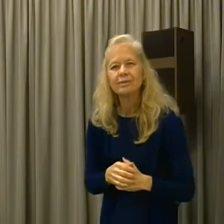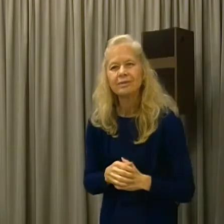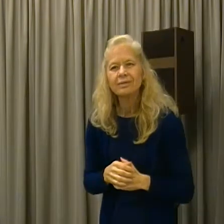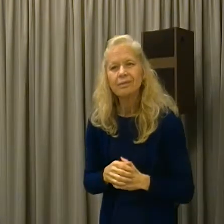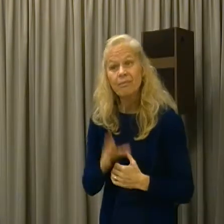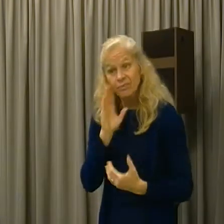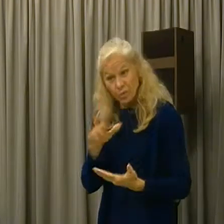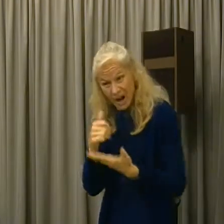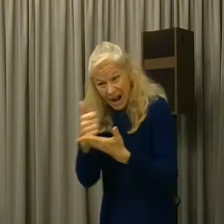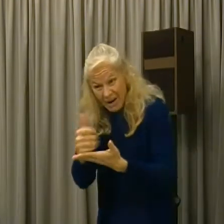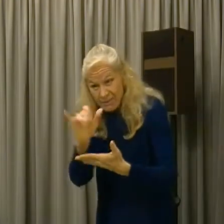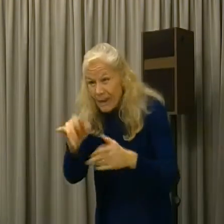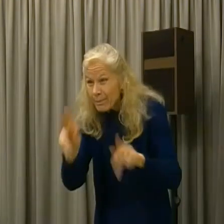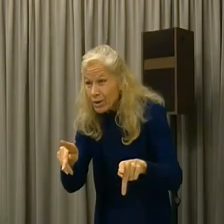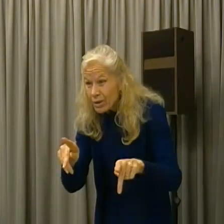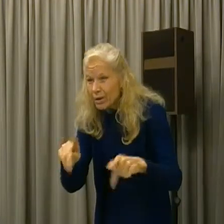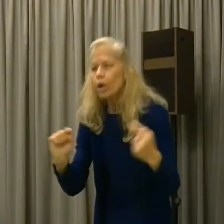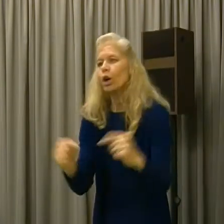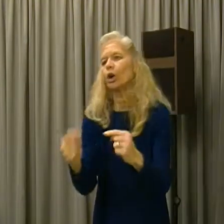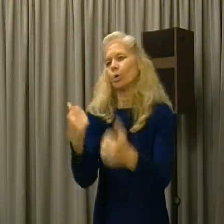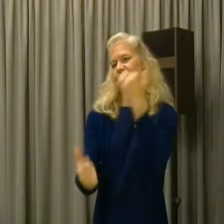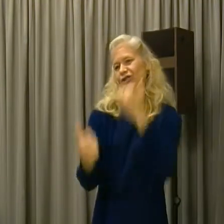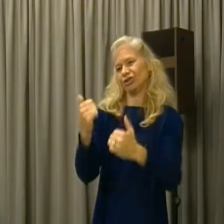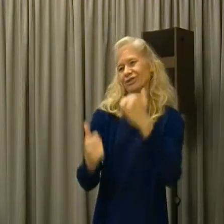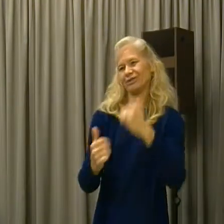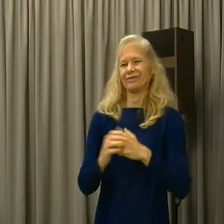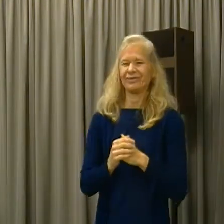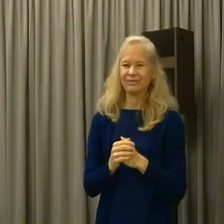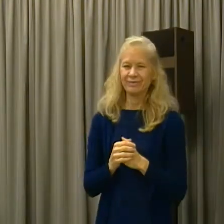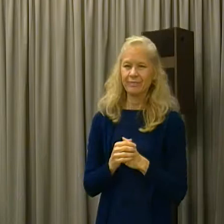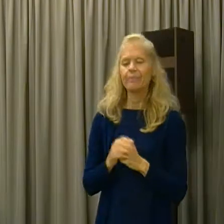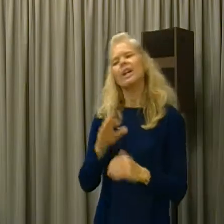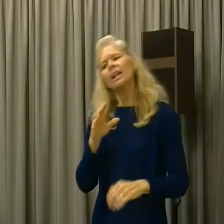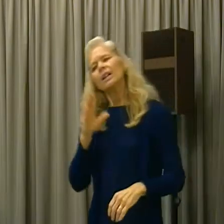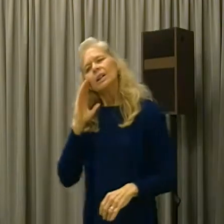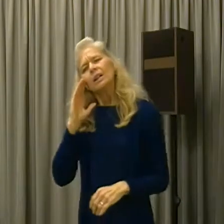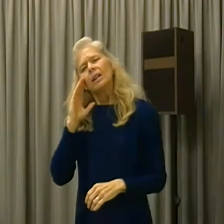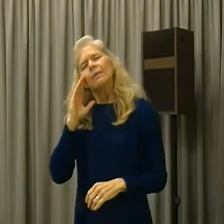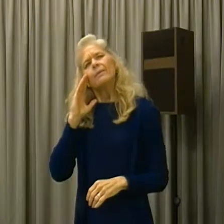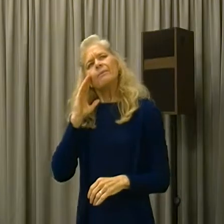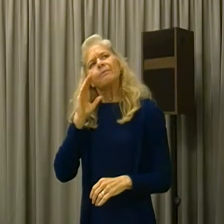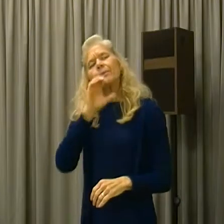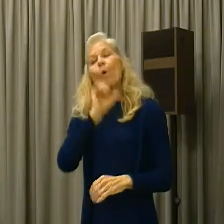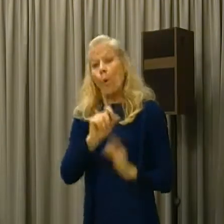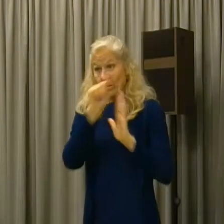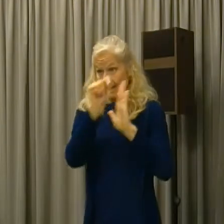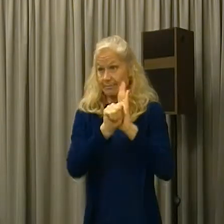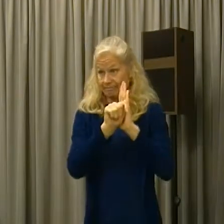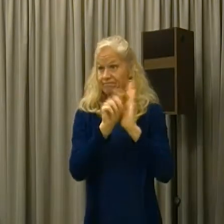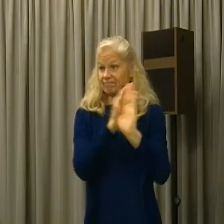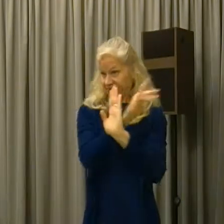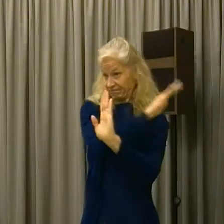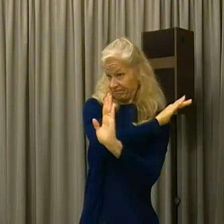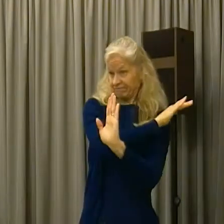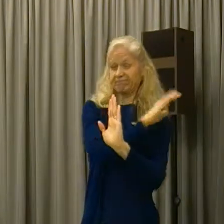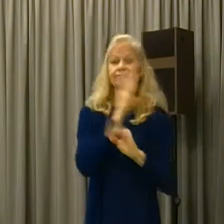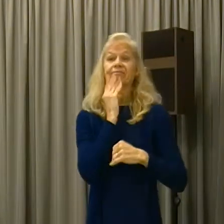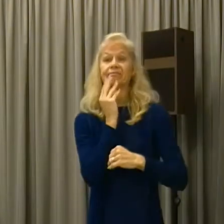It's interesting, the Old Testament sacrifices, when they were going to be offered